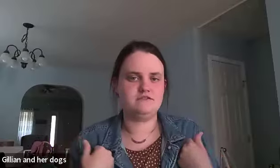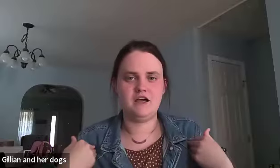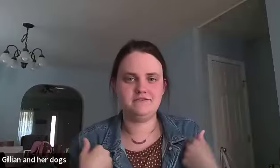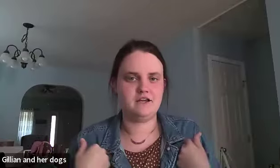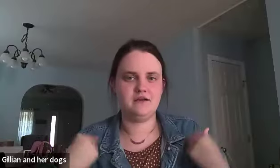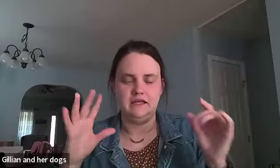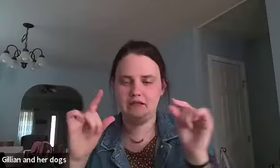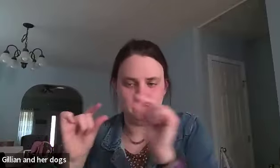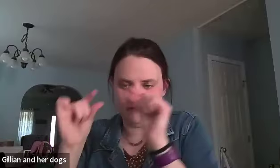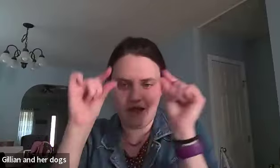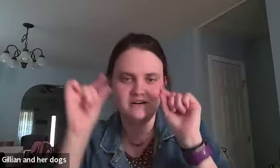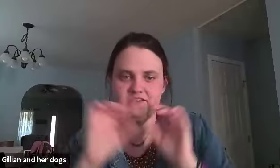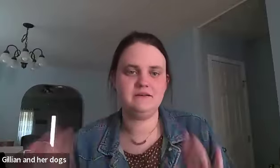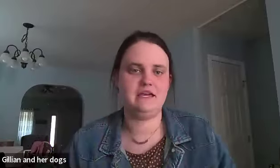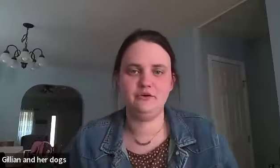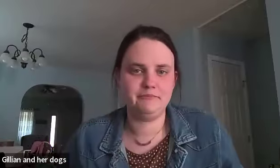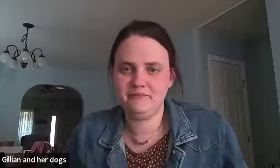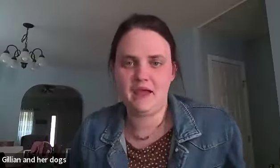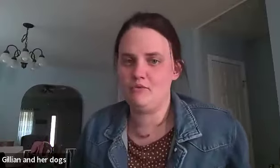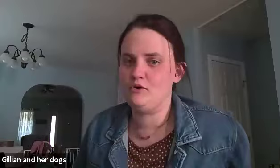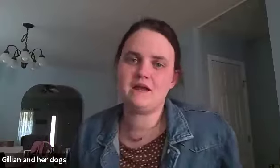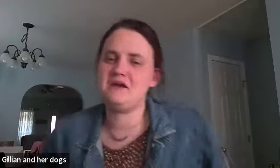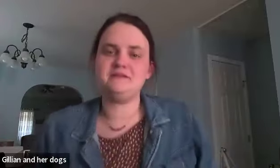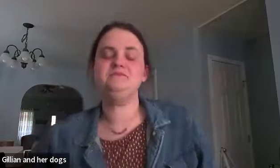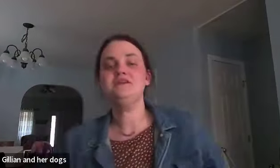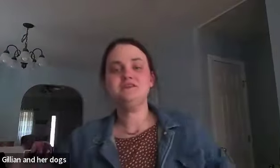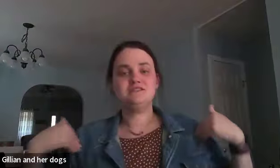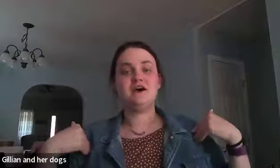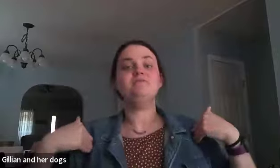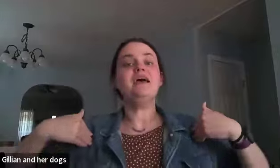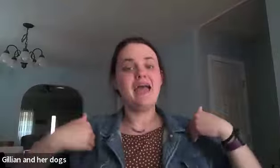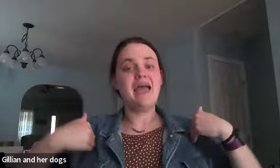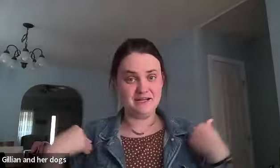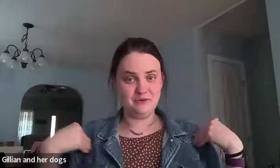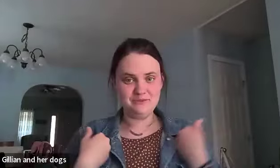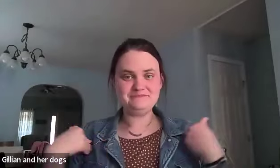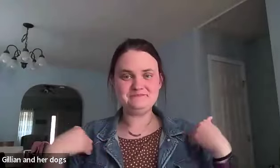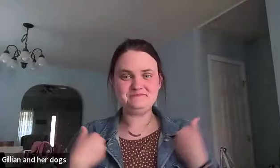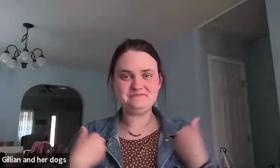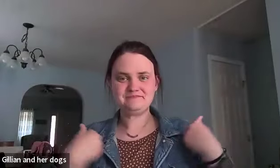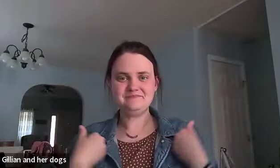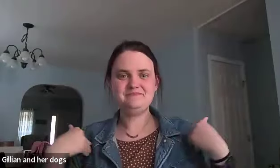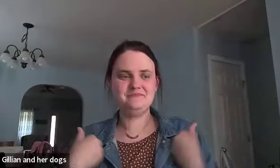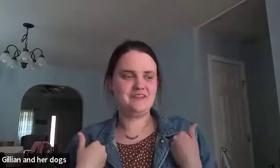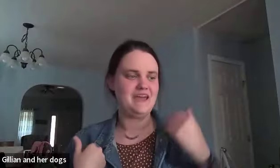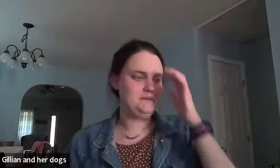on a fly flying, like a little fly or anything. Can't do it. I'm real bad about it. So animal.